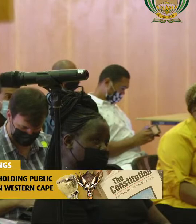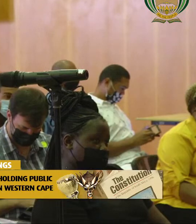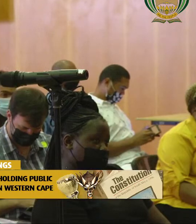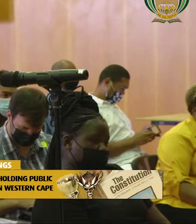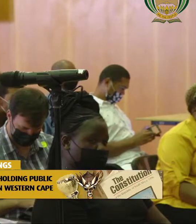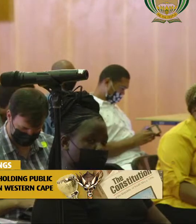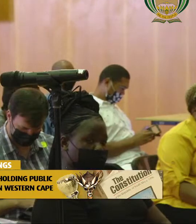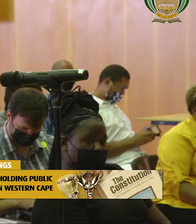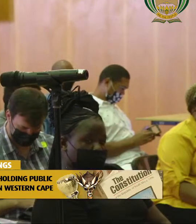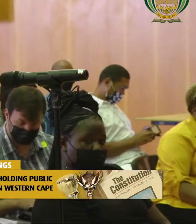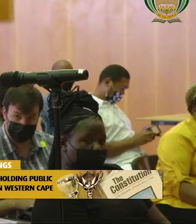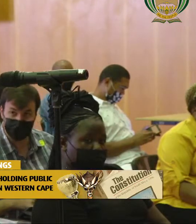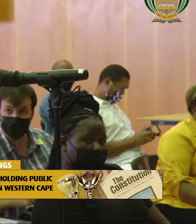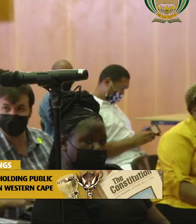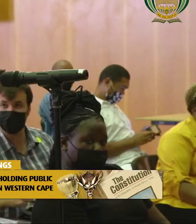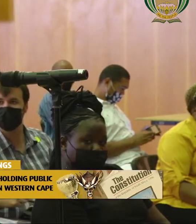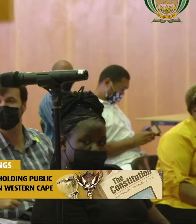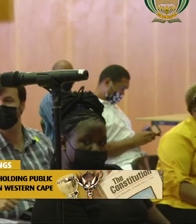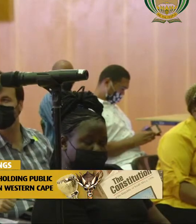Apologize.